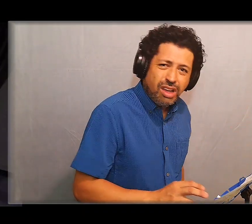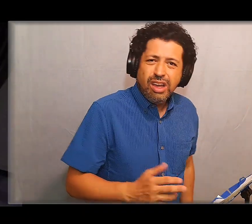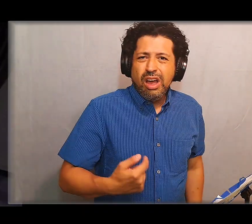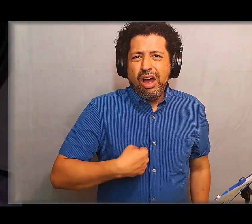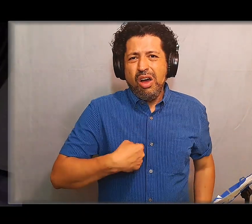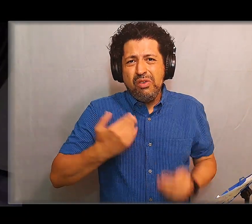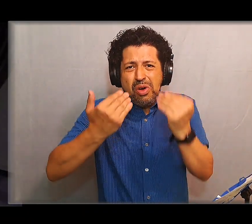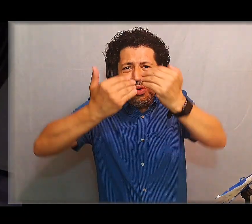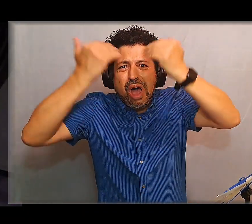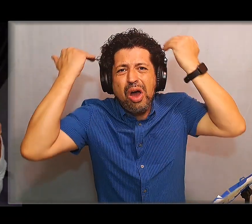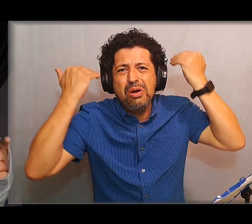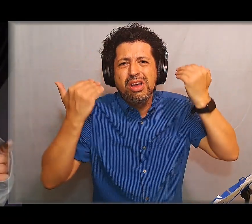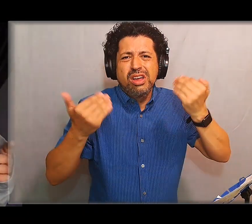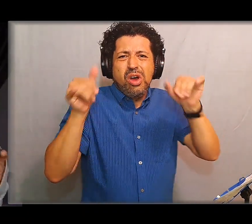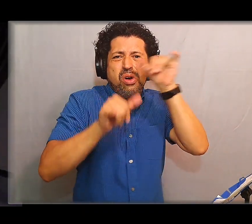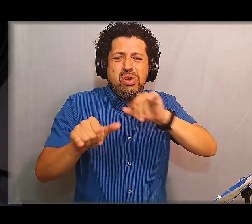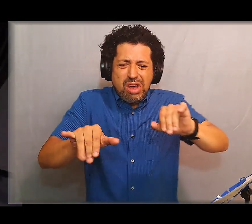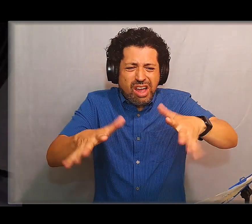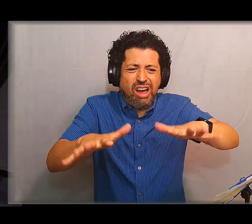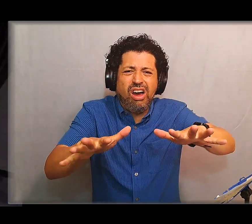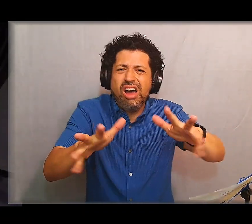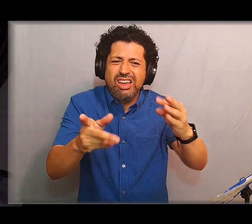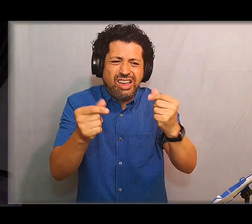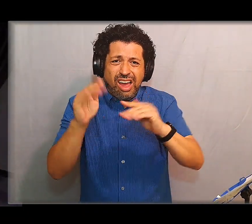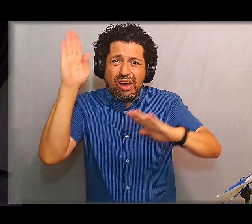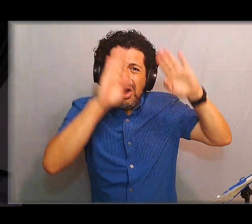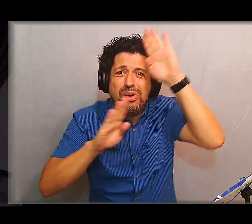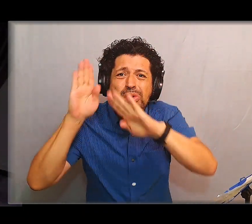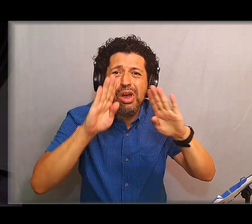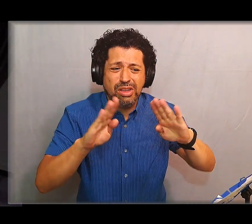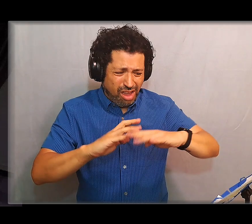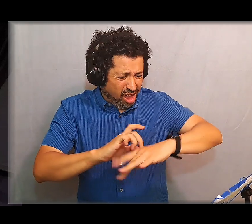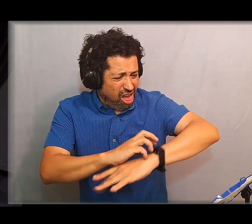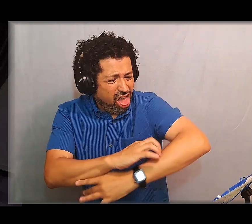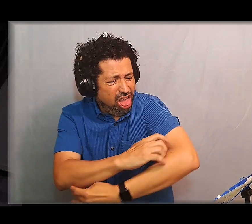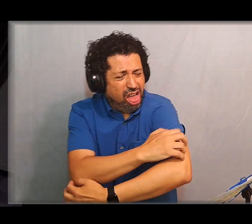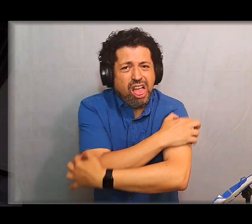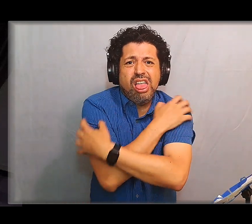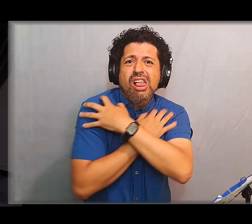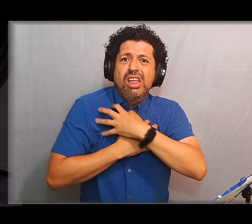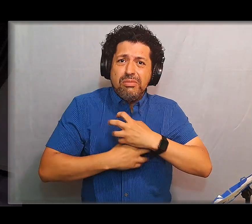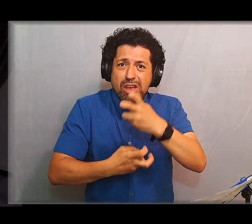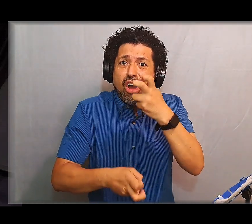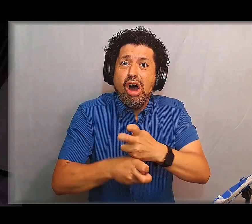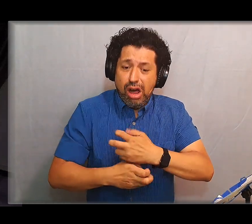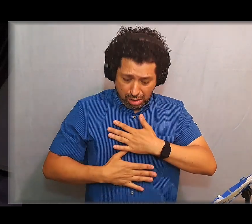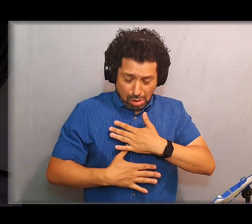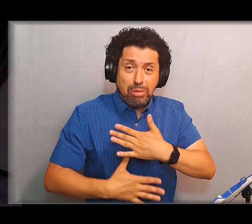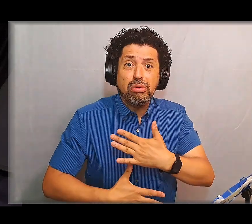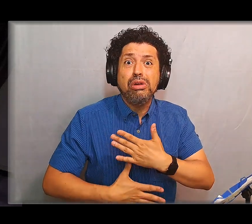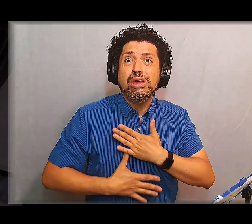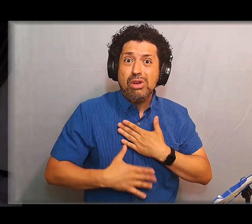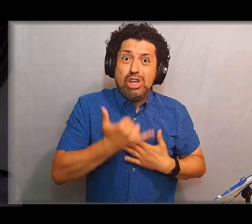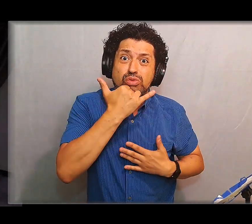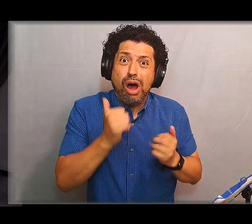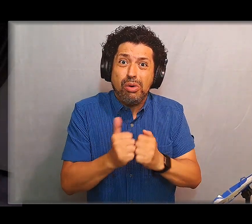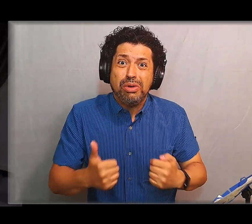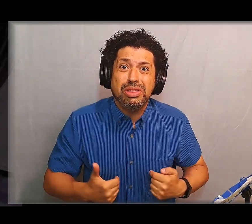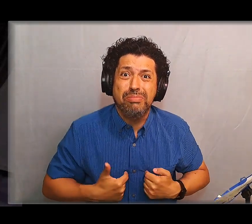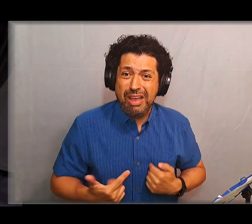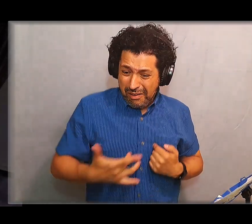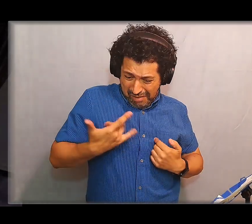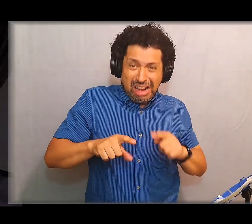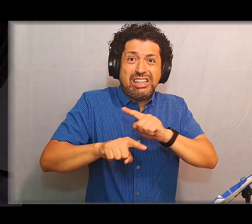I get overwhelmed so easily. My anxiety creeps inside of me. Makes it hard to breathe. What's come over